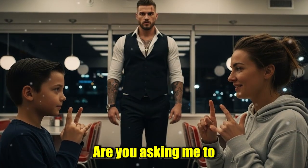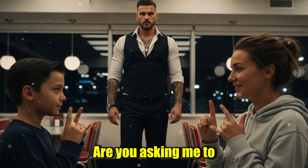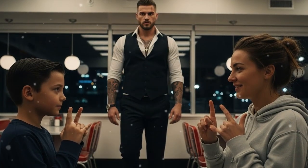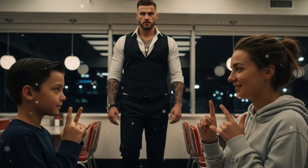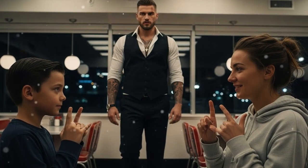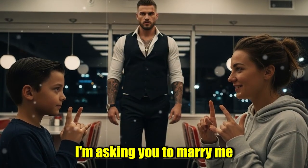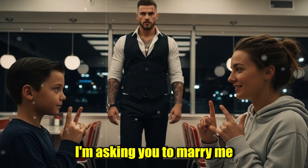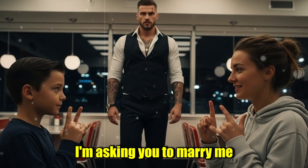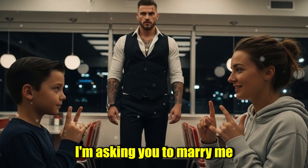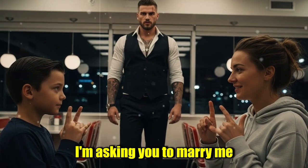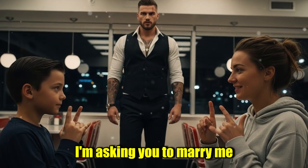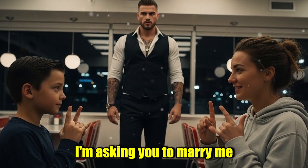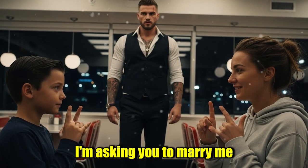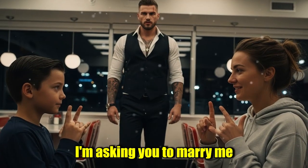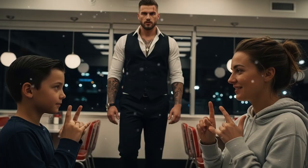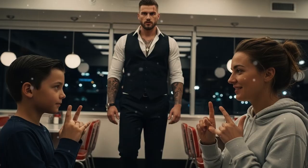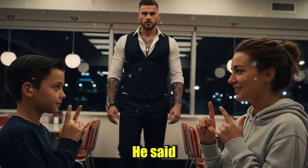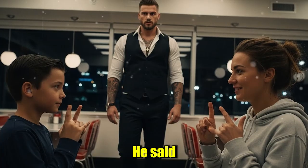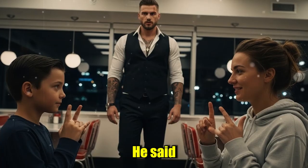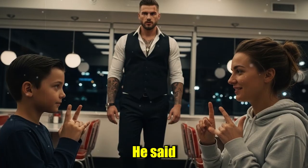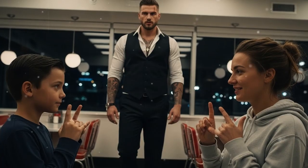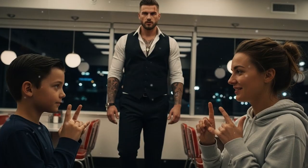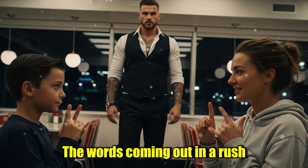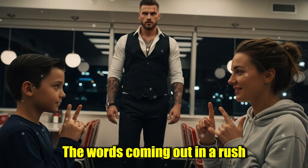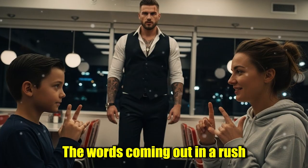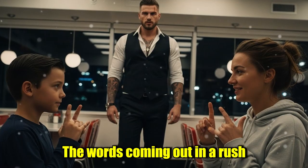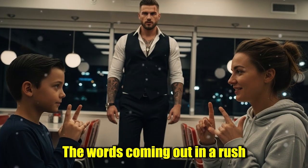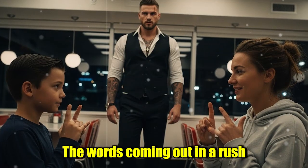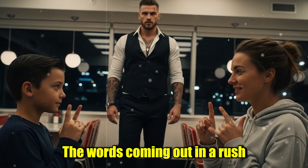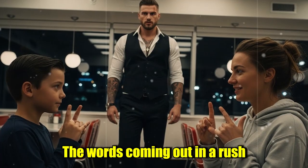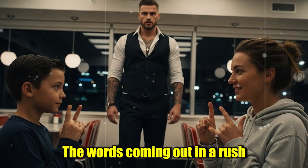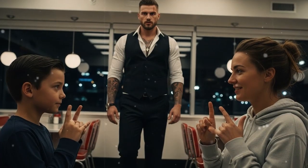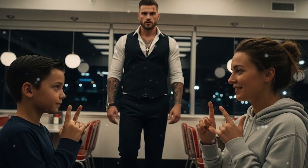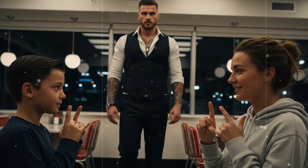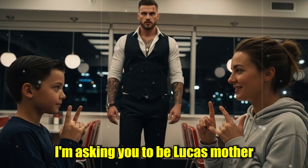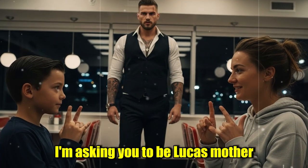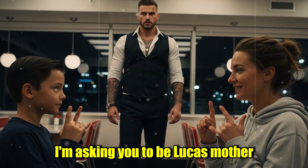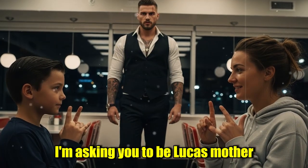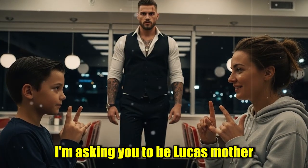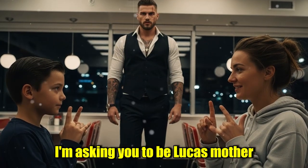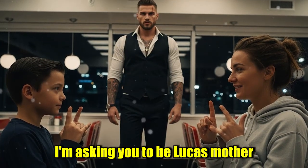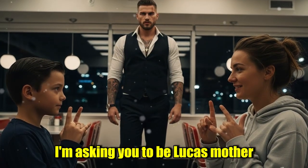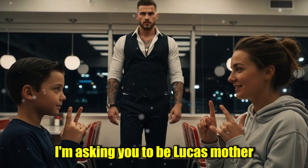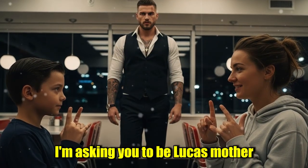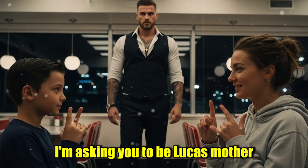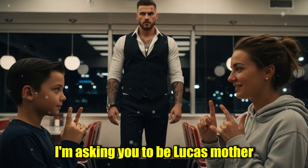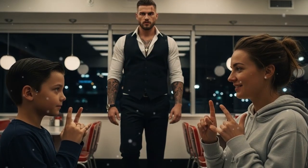to? I'm asking you to marry me, he said, the words coming out in a rush. I'm asking you to be Luca's mother